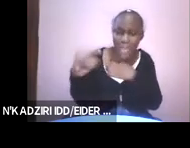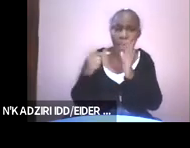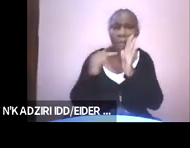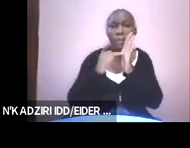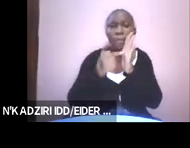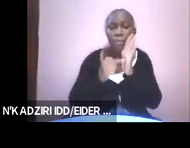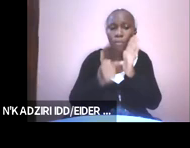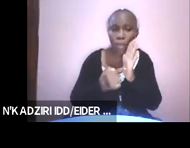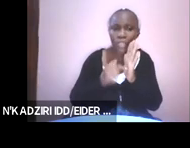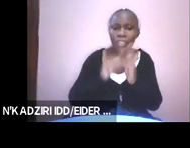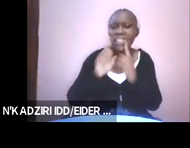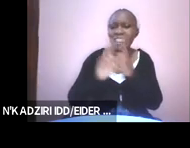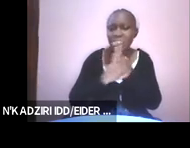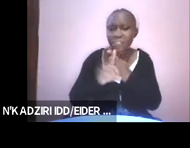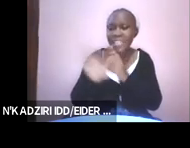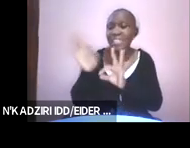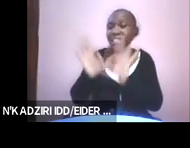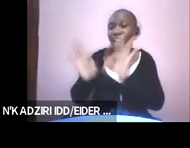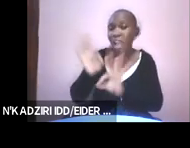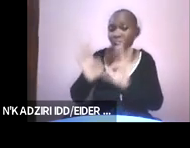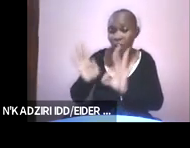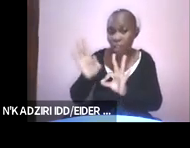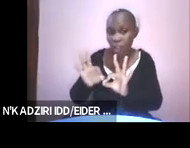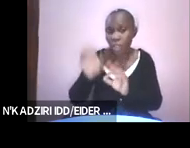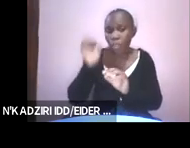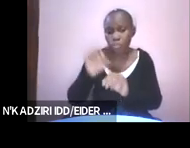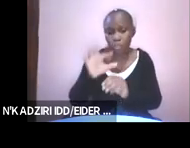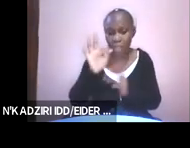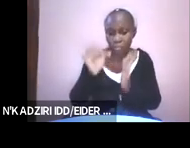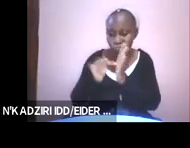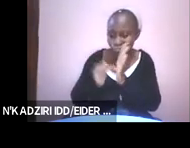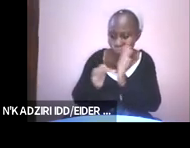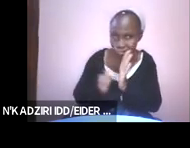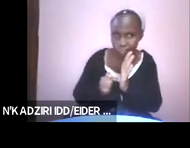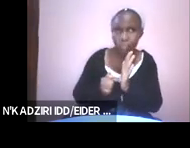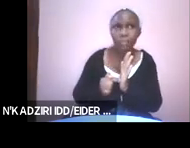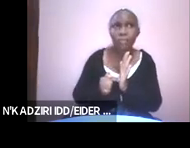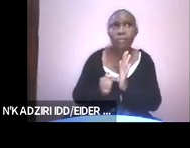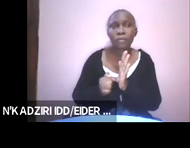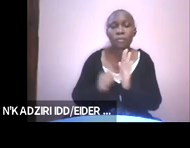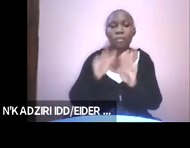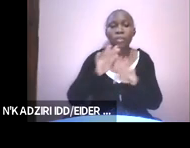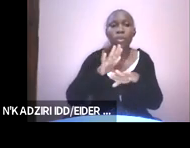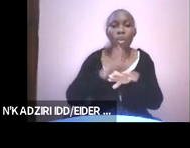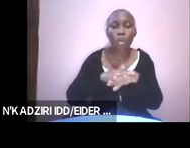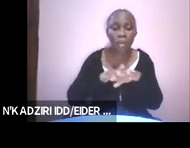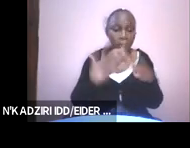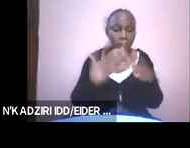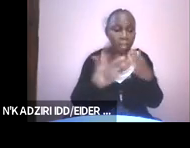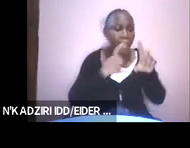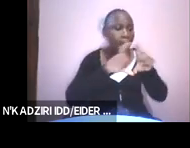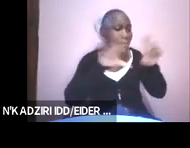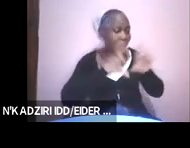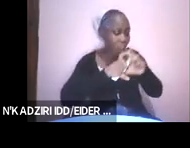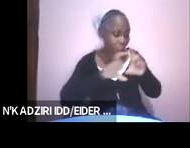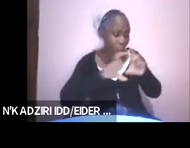stylistic points that you might point out, typos or suggestions on how to restructure paragraph. So that's why it is there. It